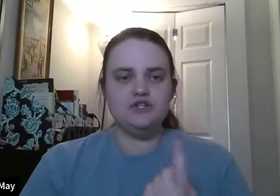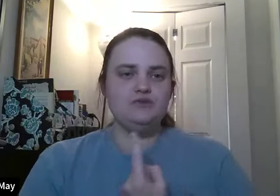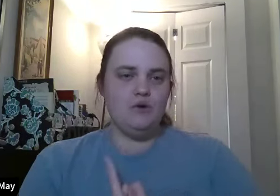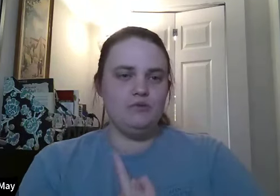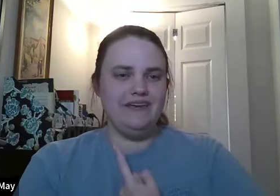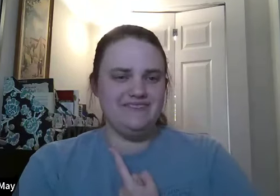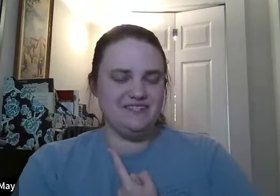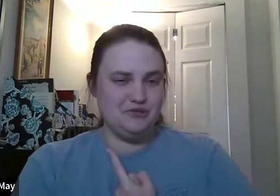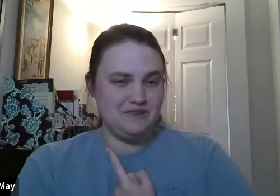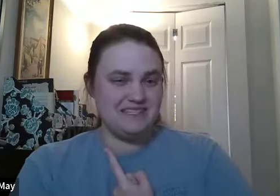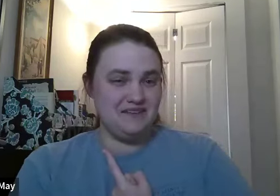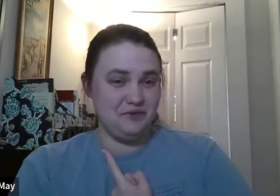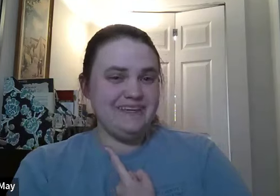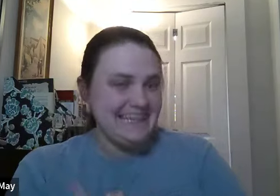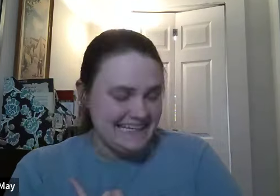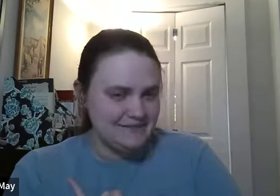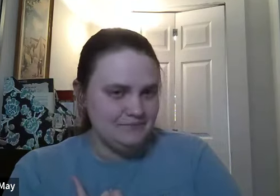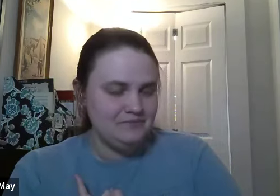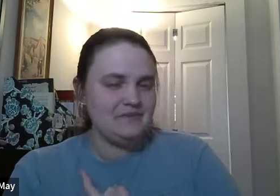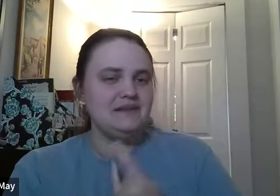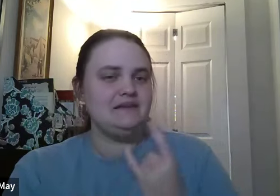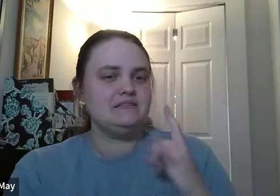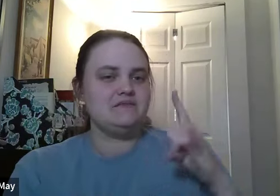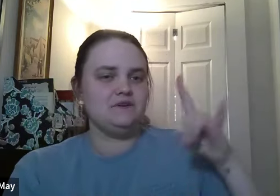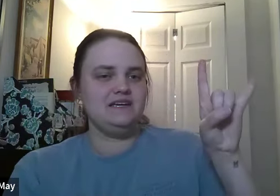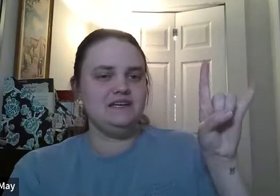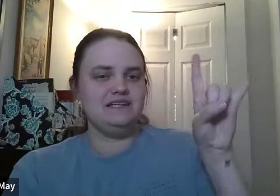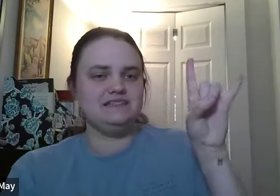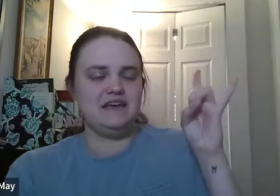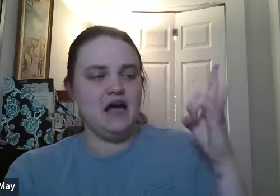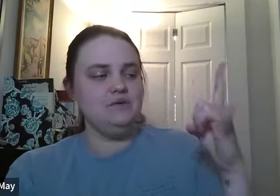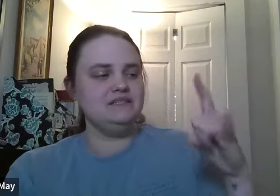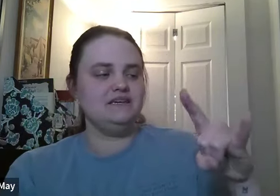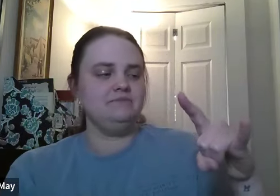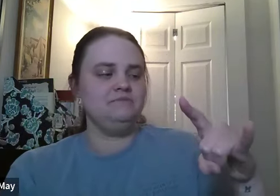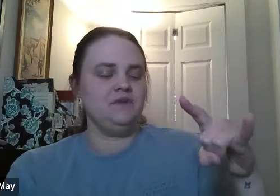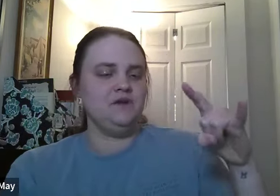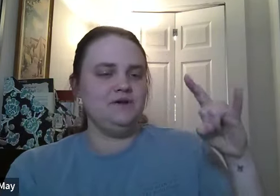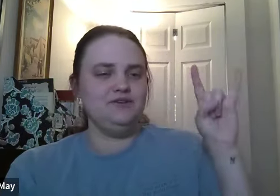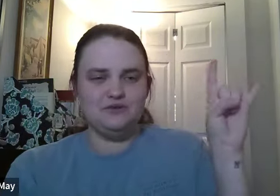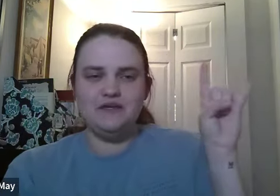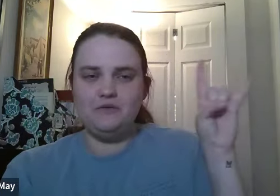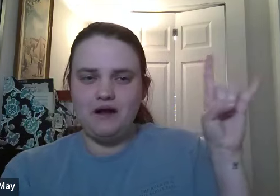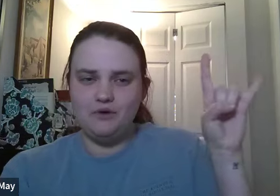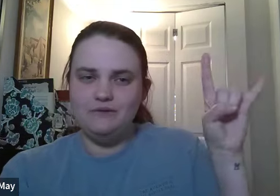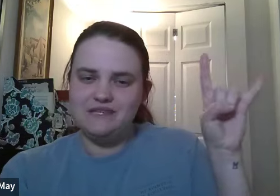do only and then do the sign for kid. The sign for kid is, I always think you're doing like the rock and roll